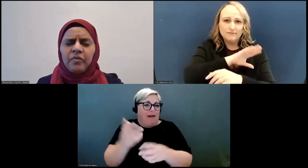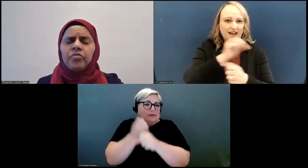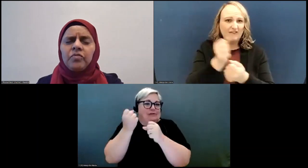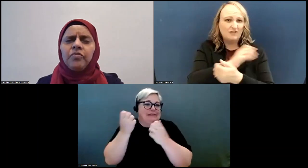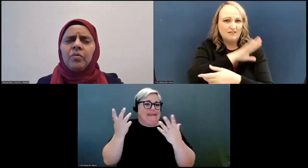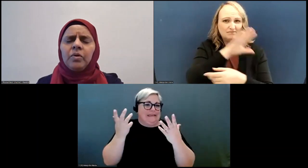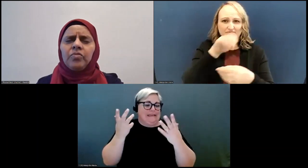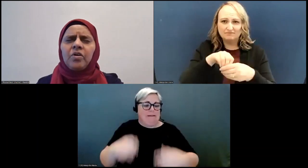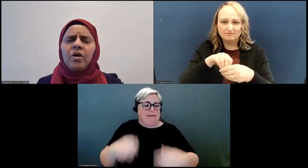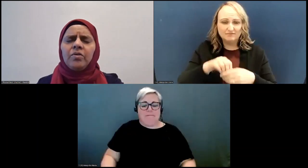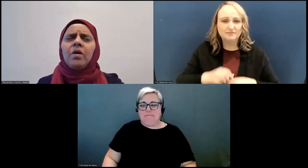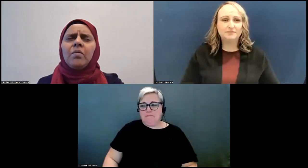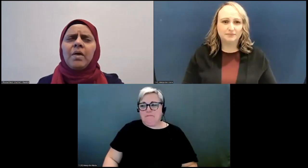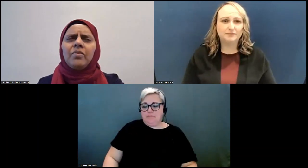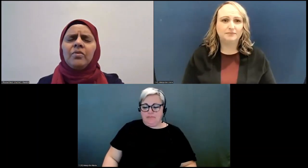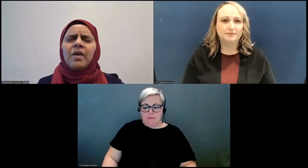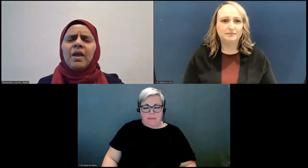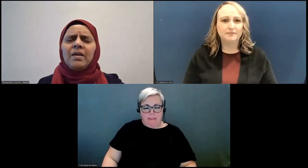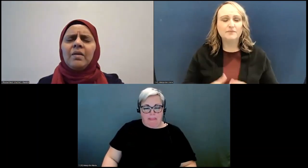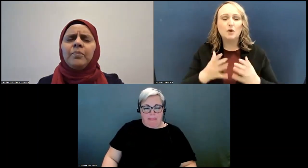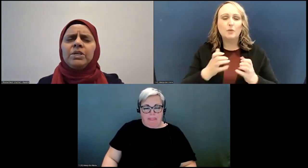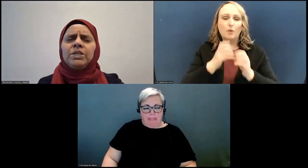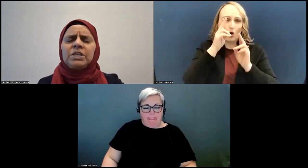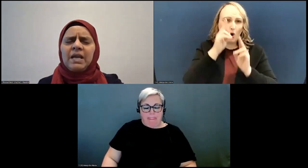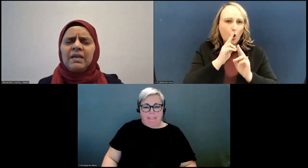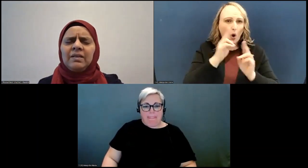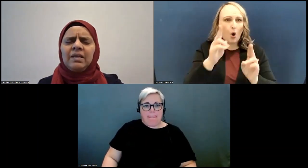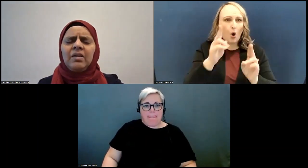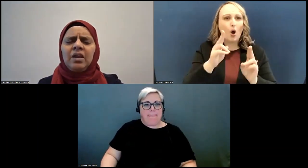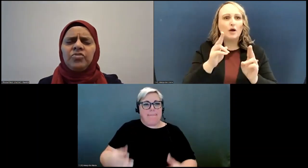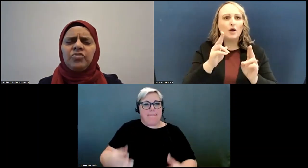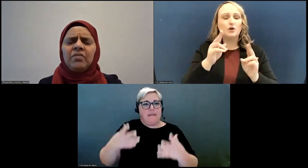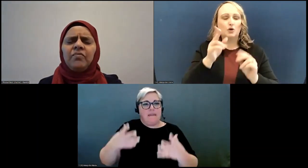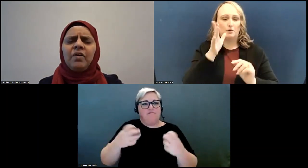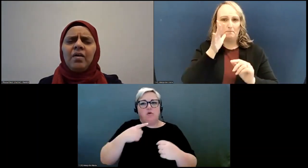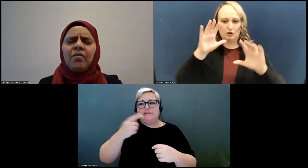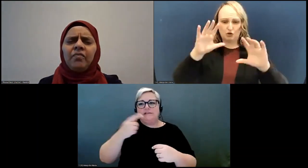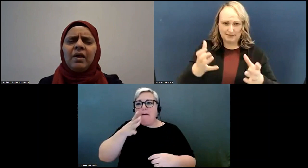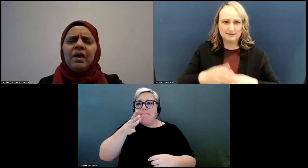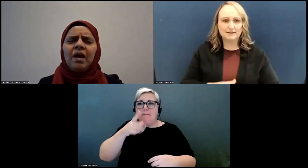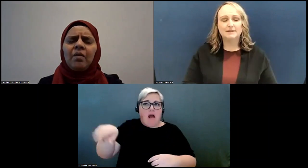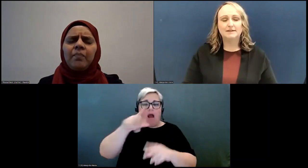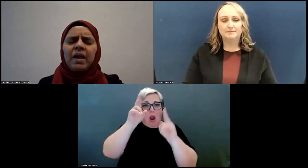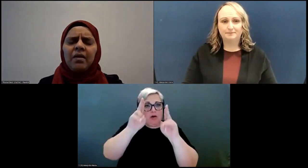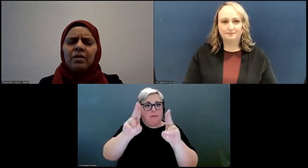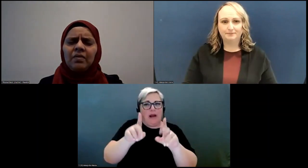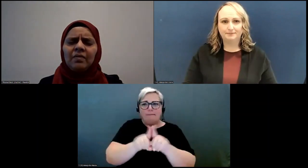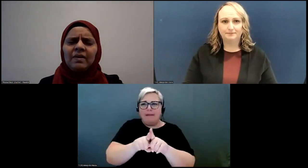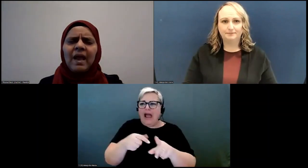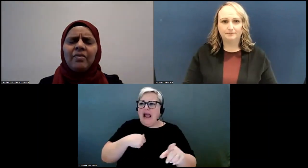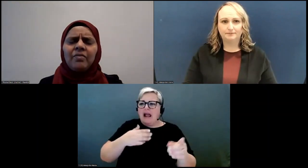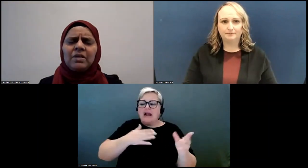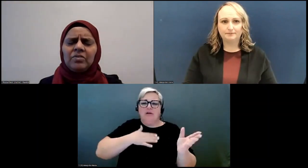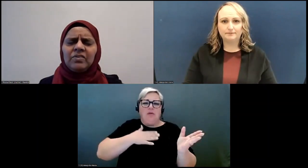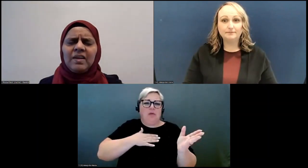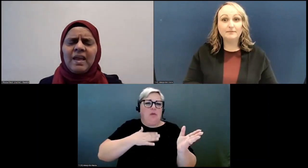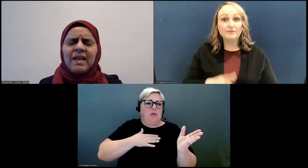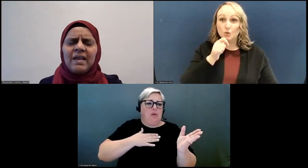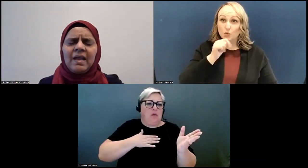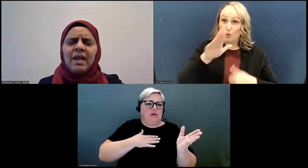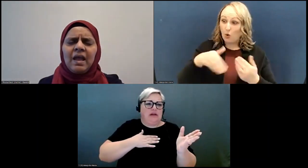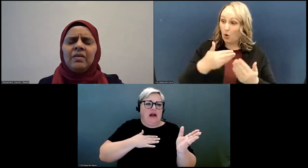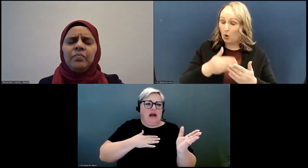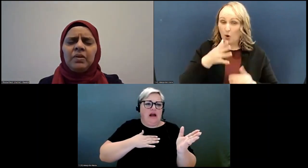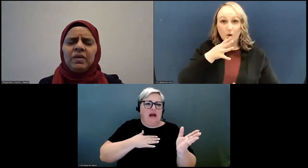So I first and foremost honor our mothers, and I appreciate the initiative of our parents gathered here